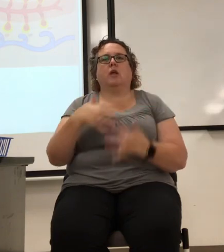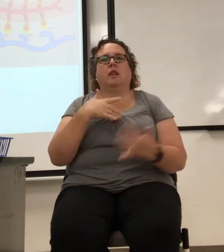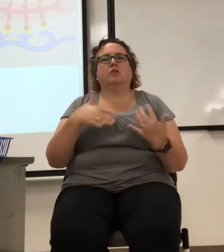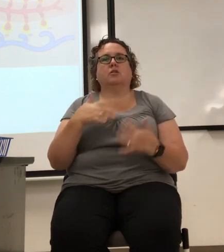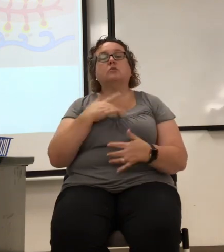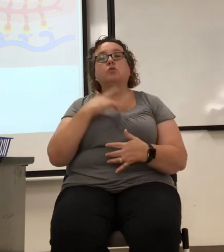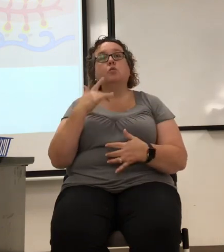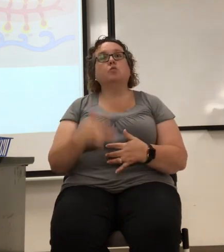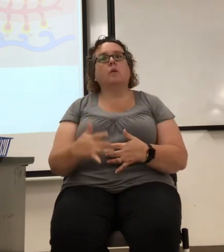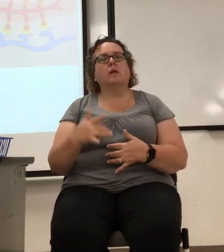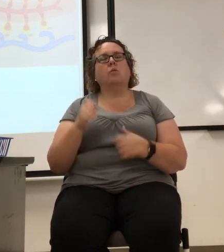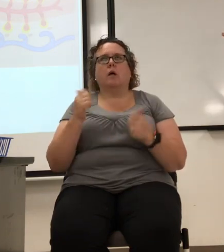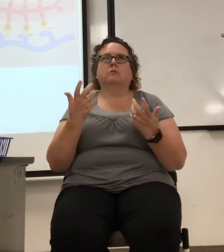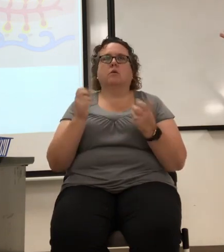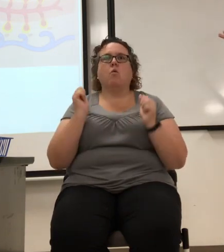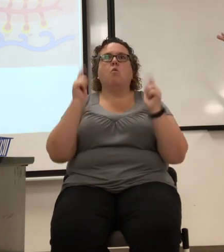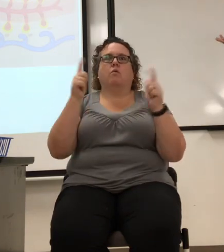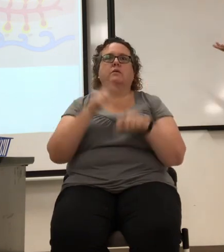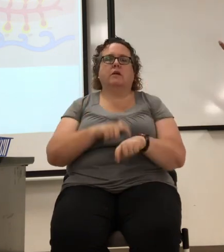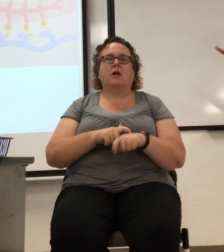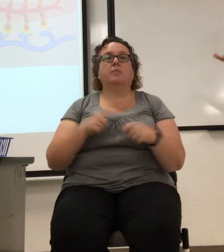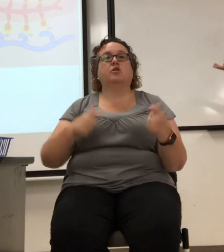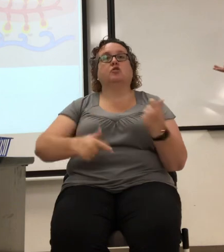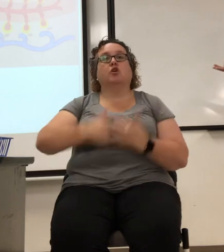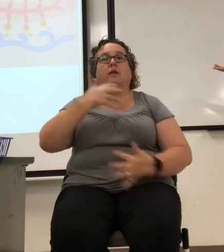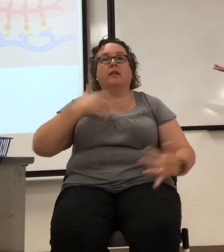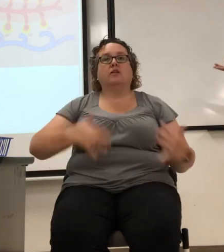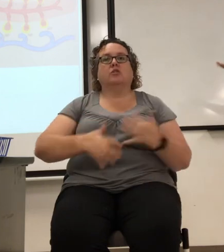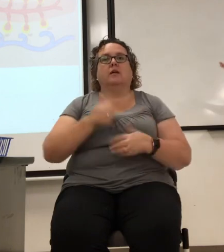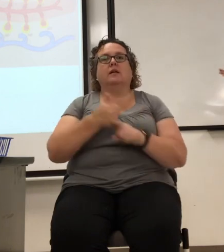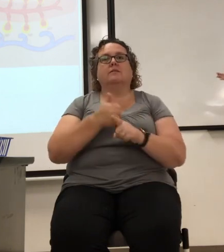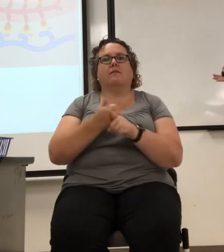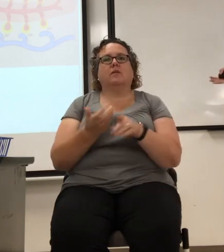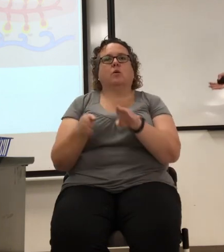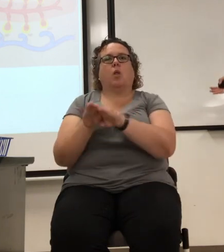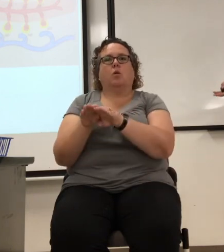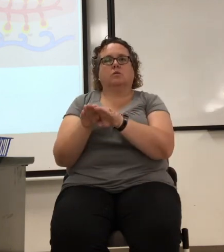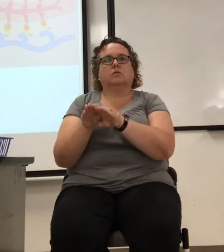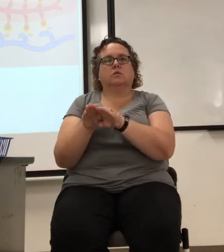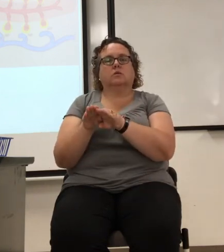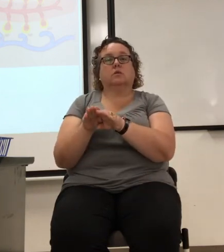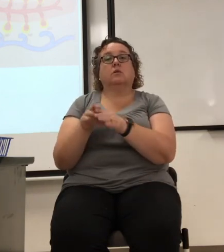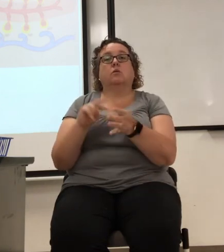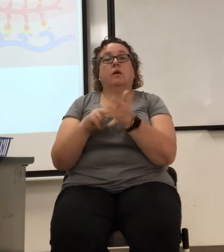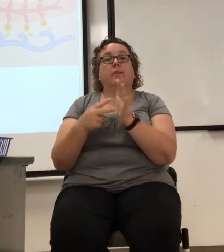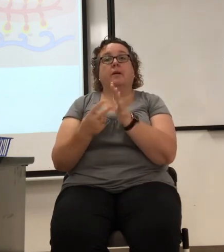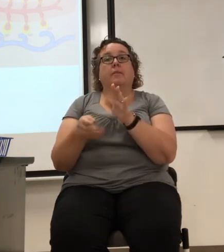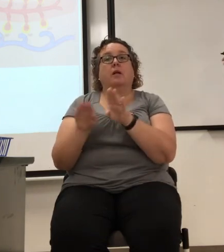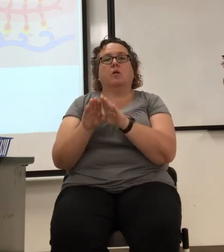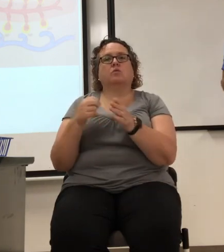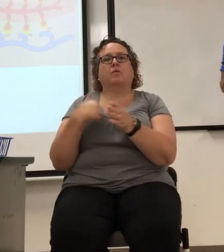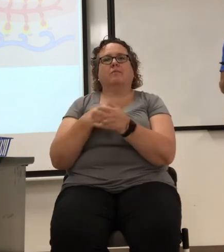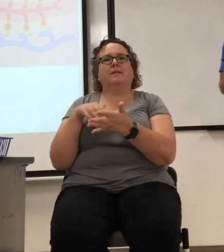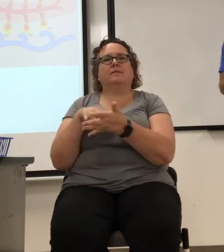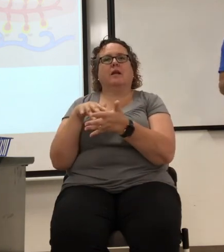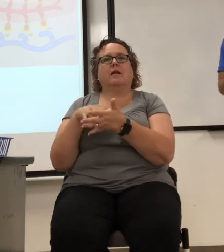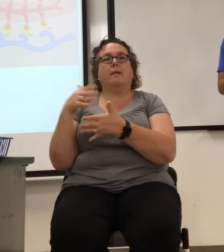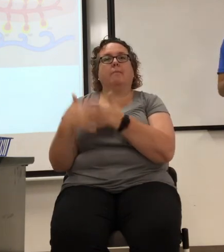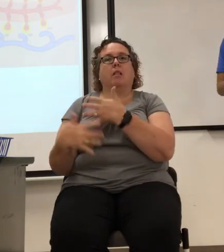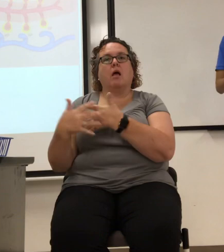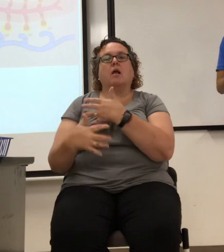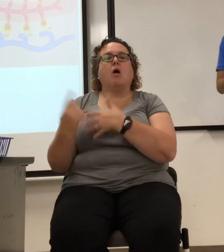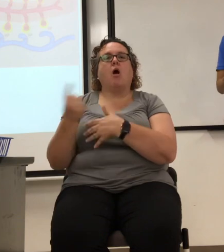time, circulation is closed. This is an exception. What I mean by closed is we've been studying blood circulation. It always